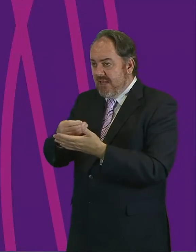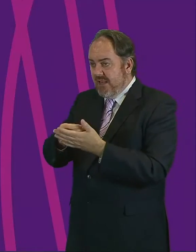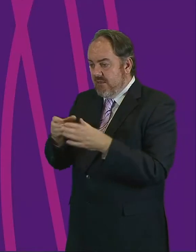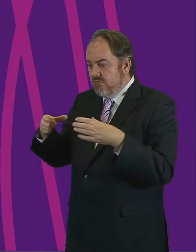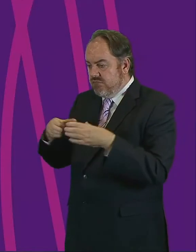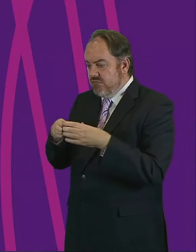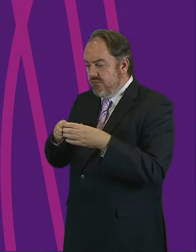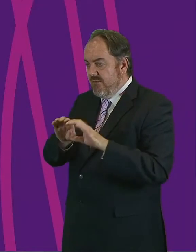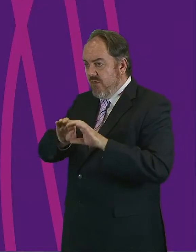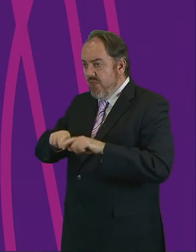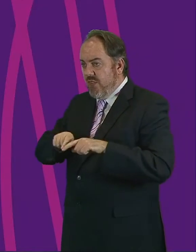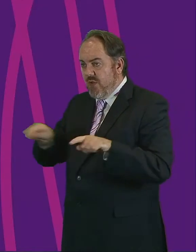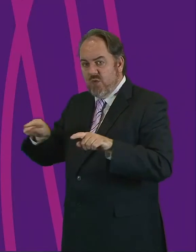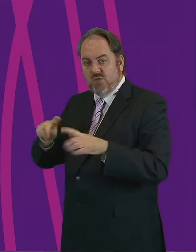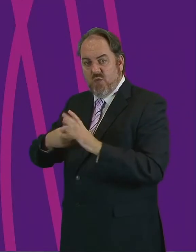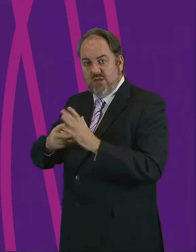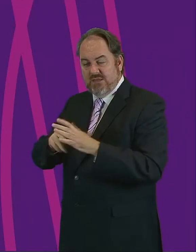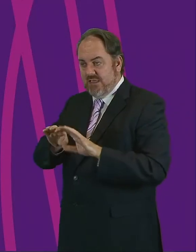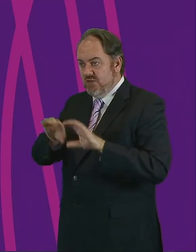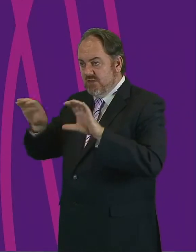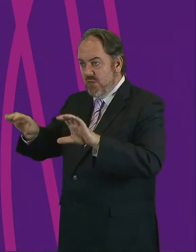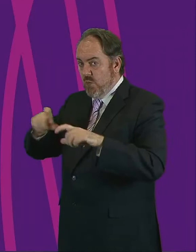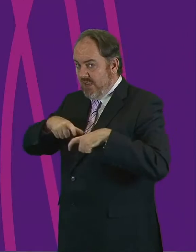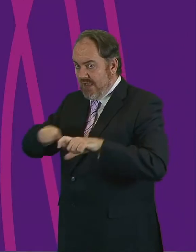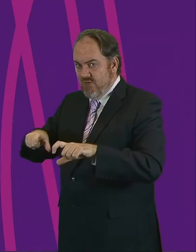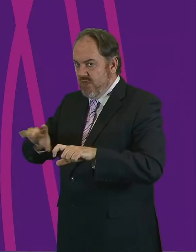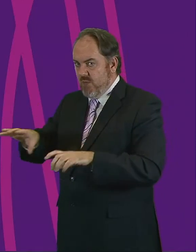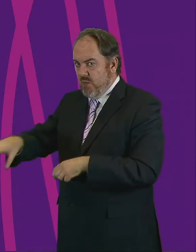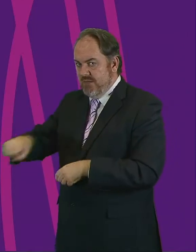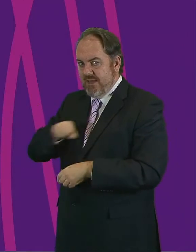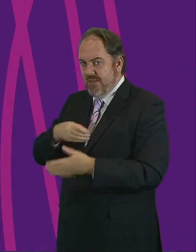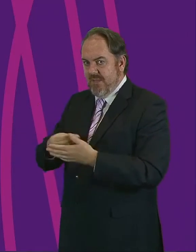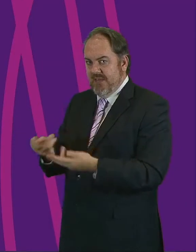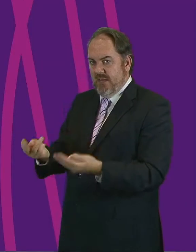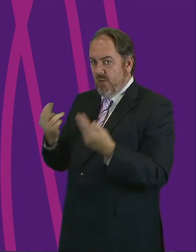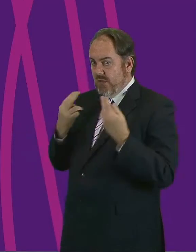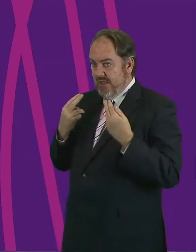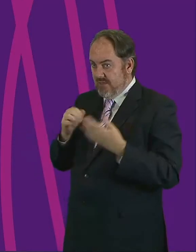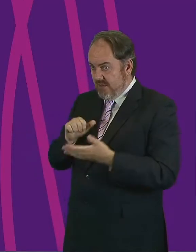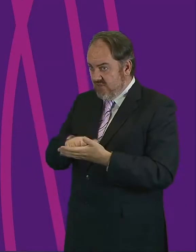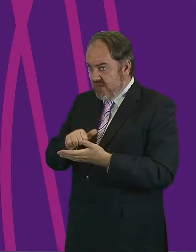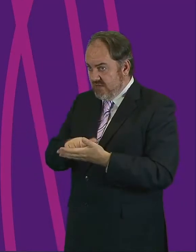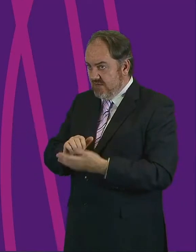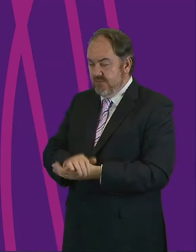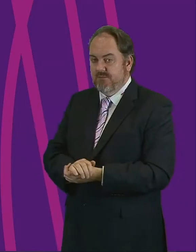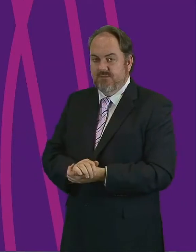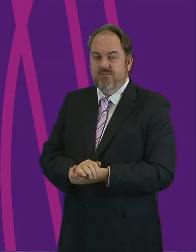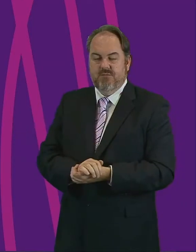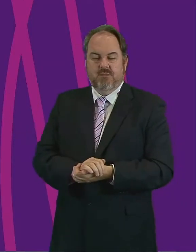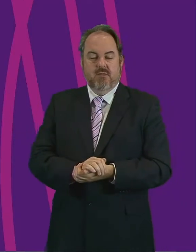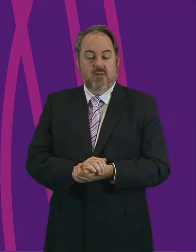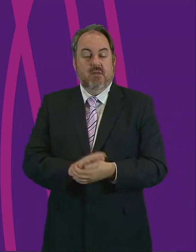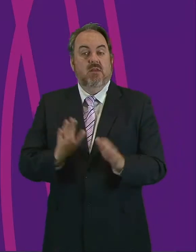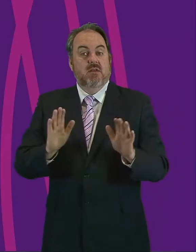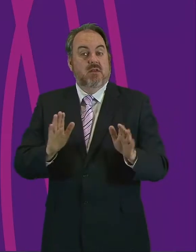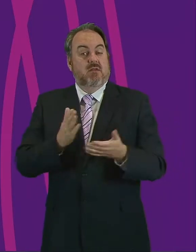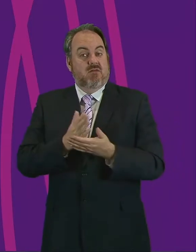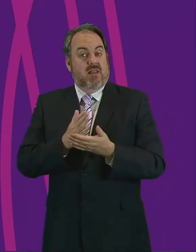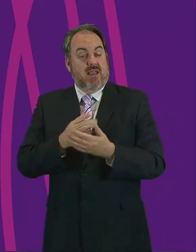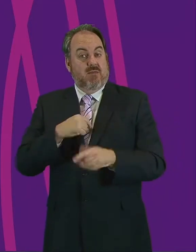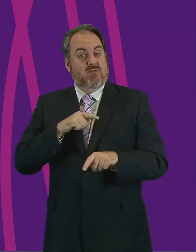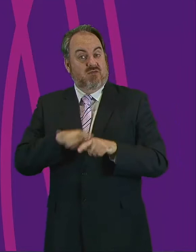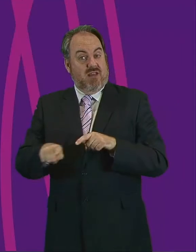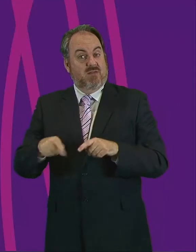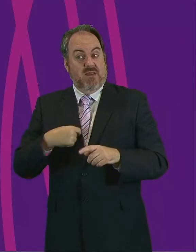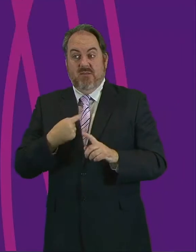these organisations will go to this sector. Kate Forbes. Again, in the spirit of being positive, let me say how